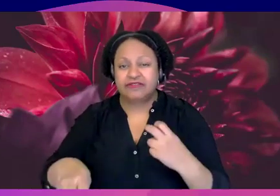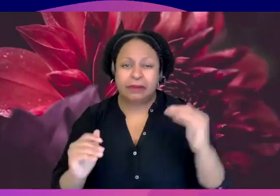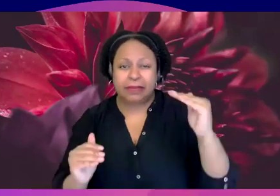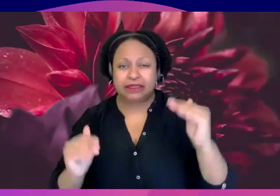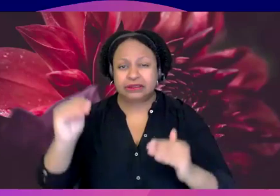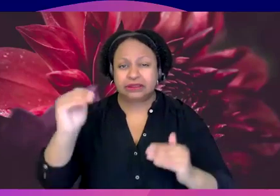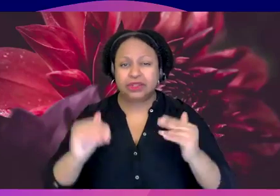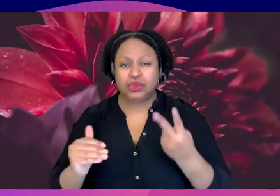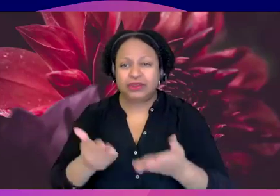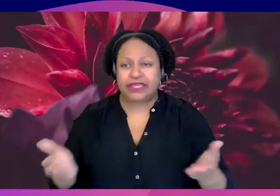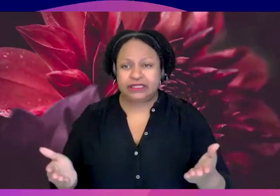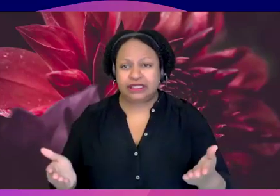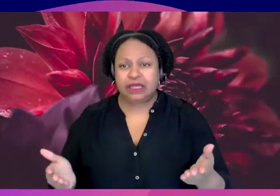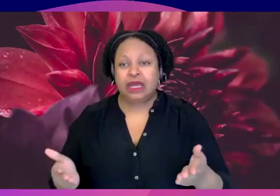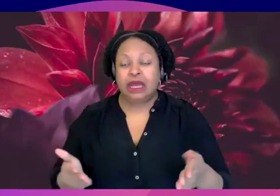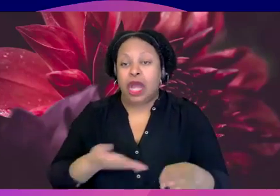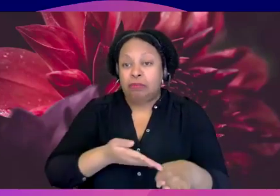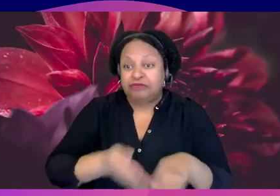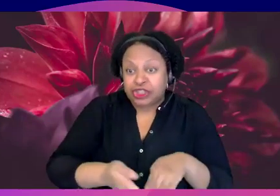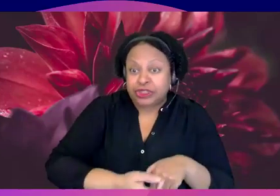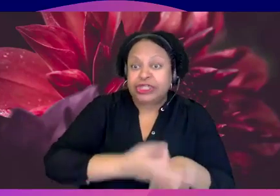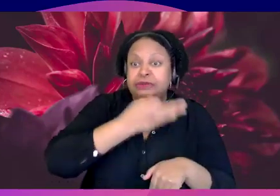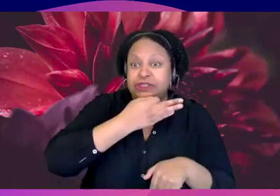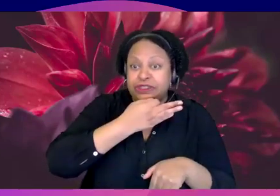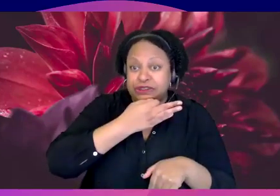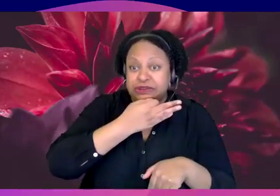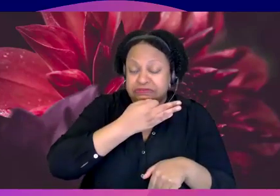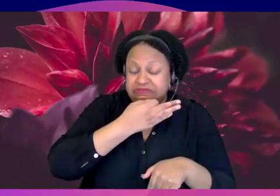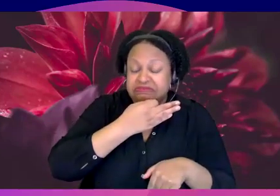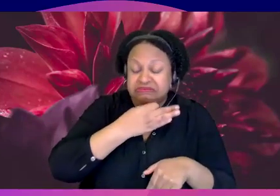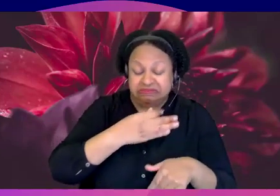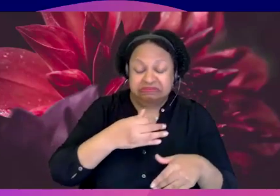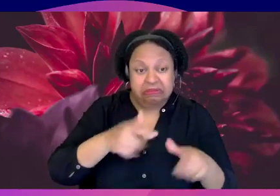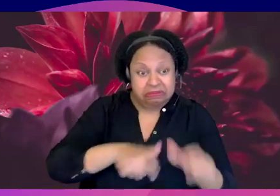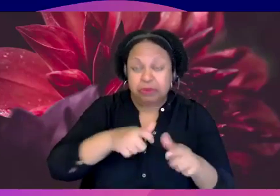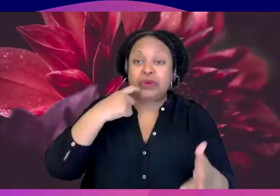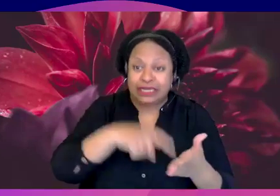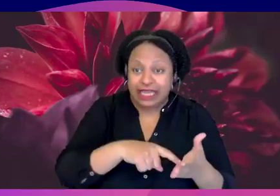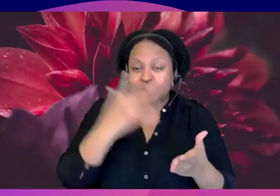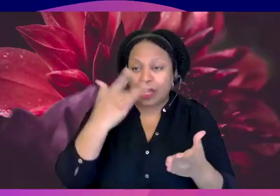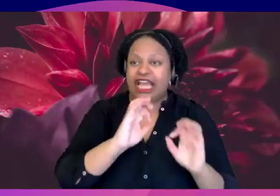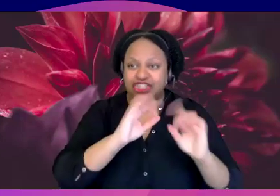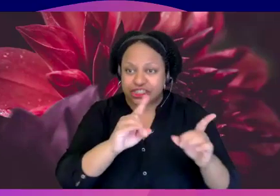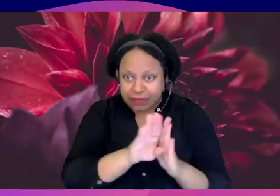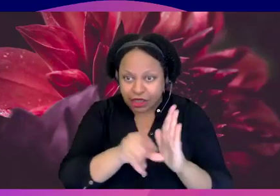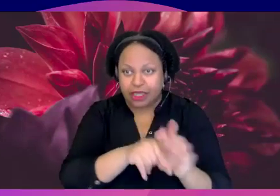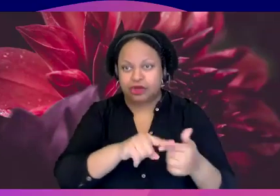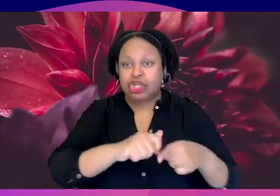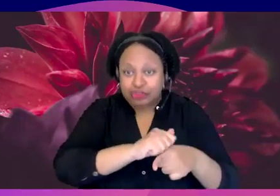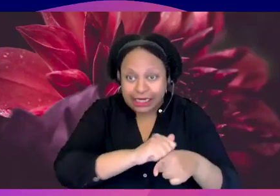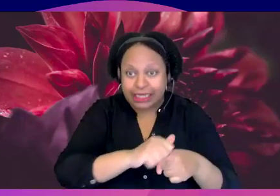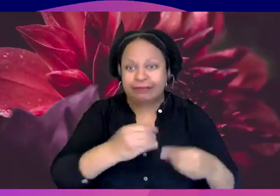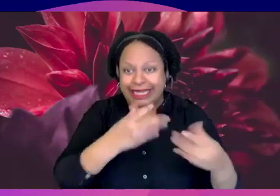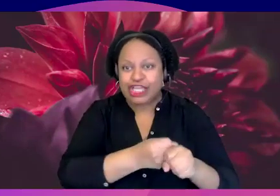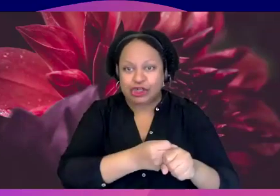recognition of the professional expertise that many people in the sector have through their education, through their training, through their years